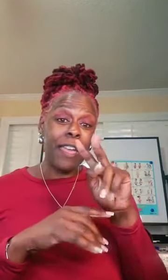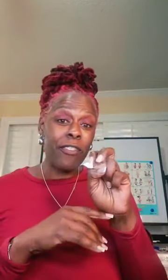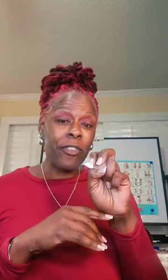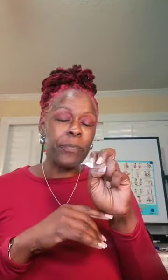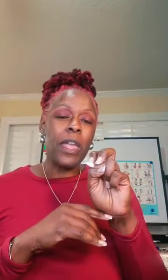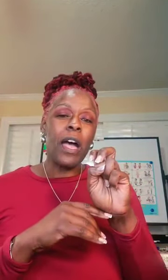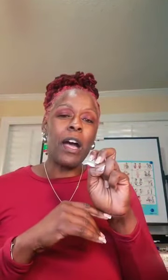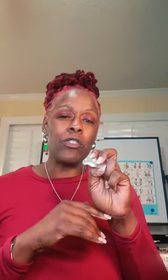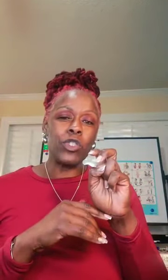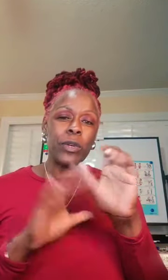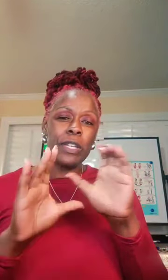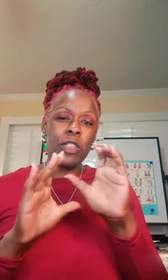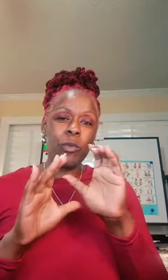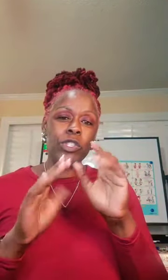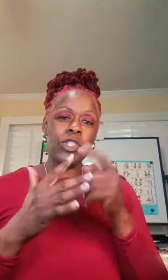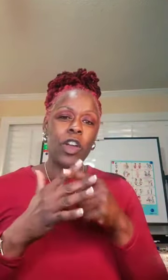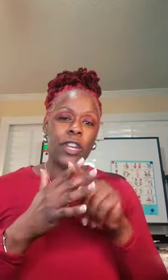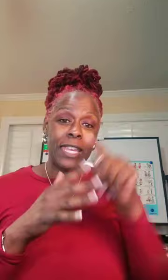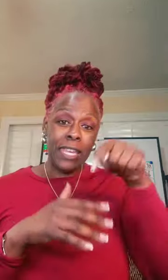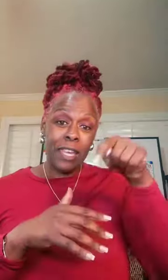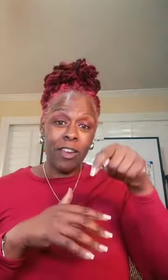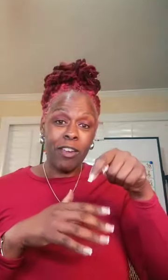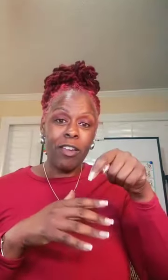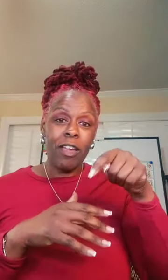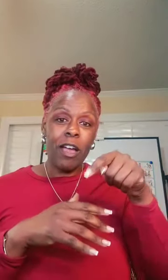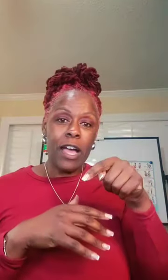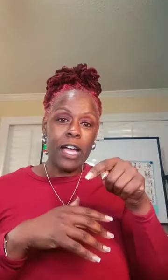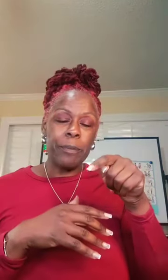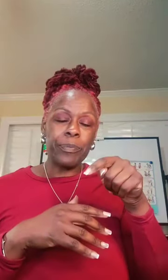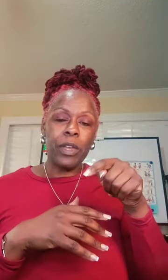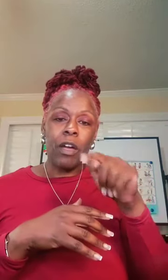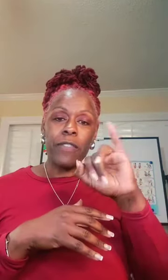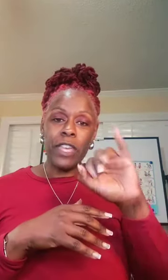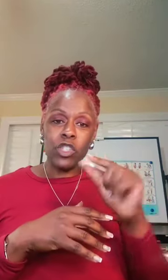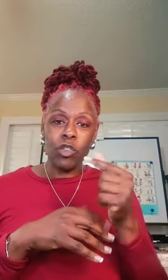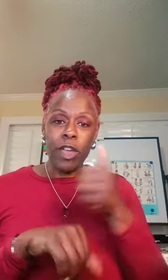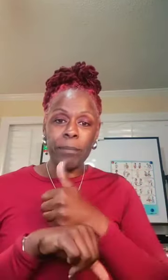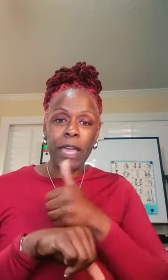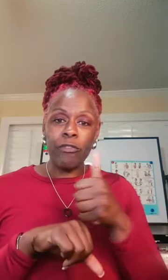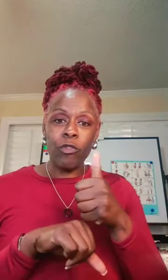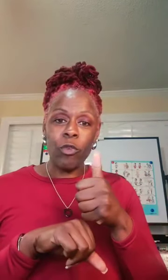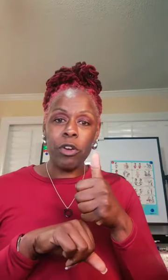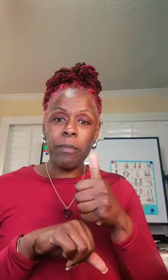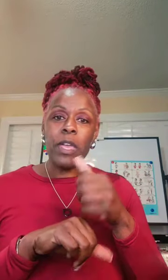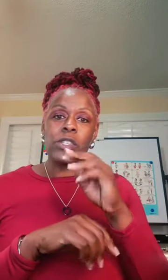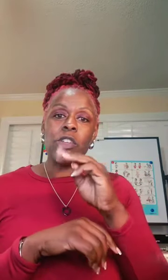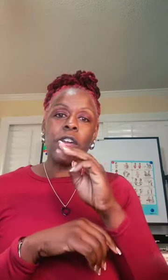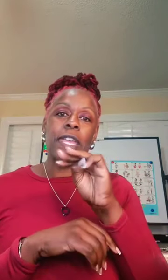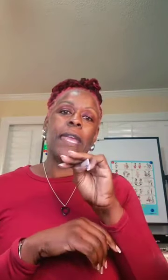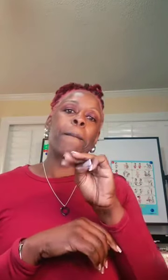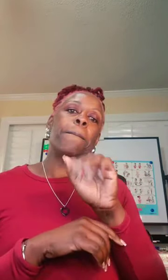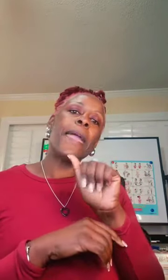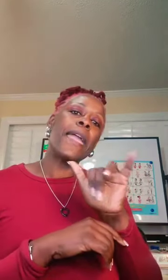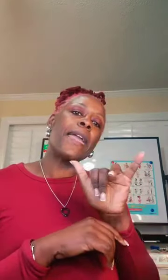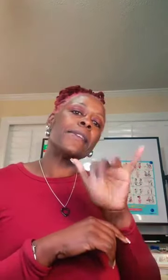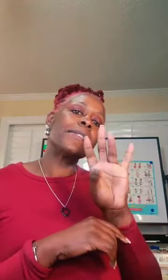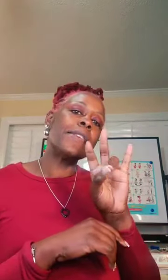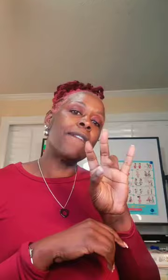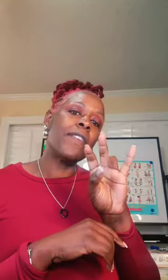live. I'll do another one starting here on the Instagram platform starting May 7th,